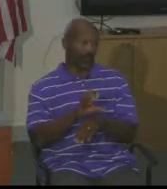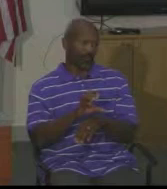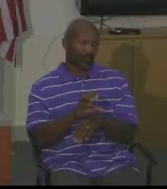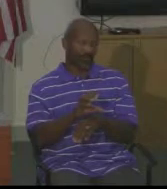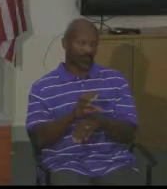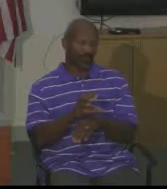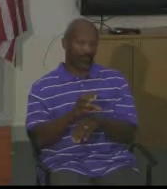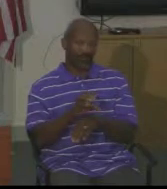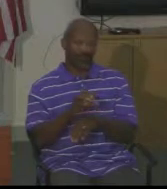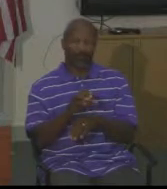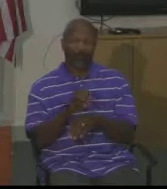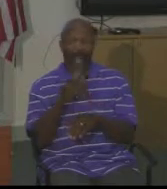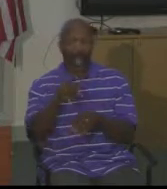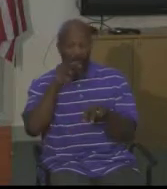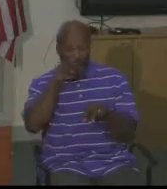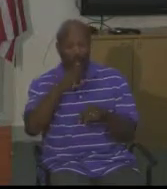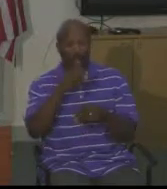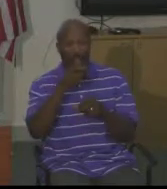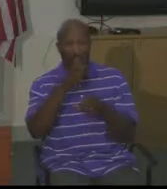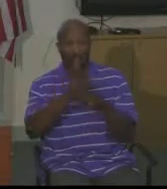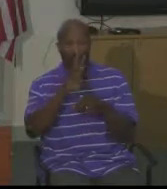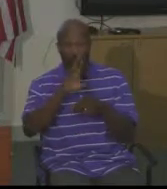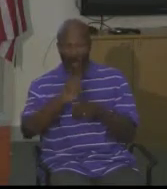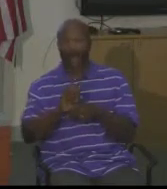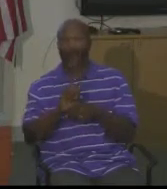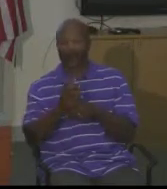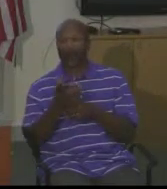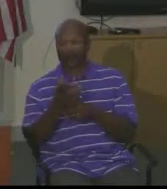and look at the hardware in a sense.